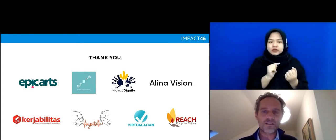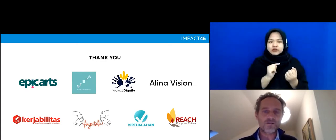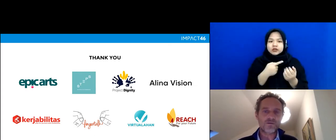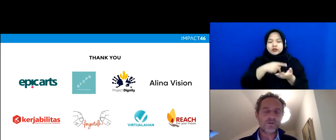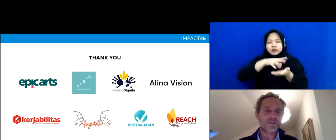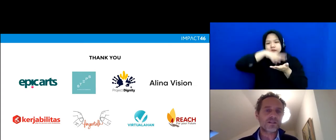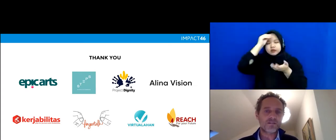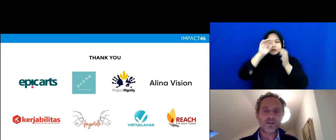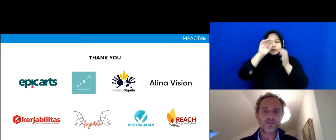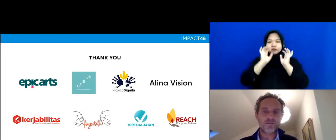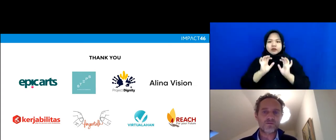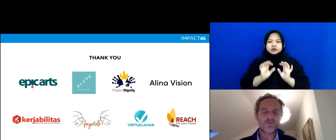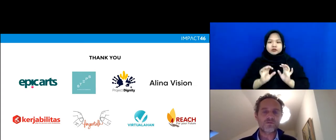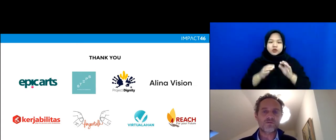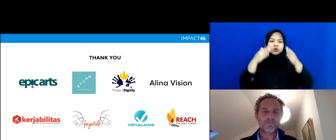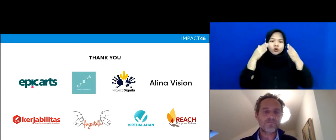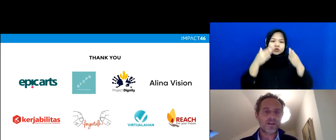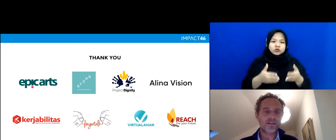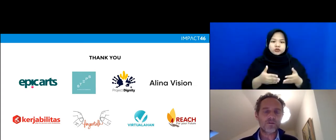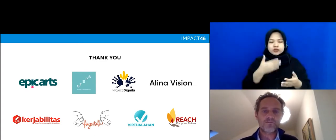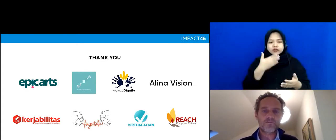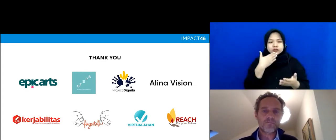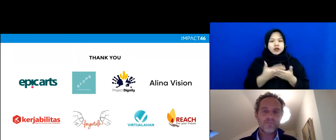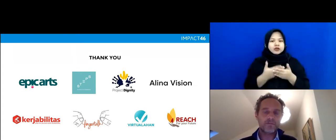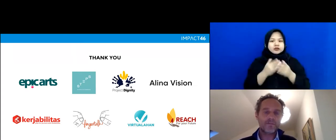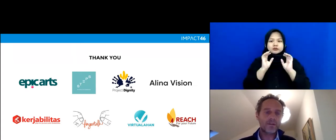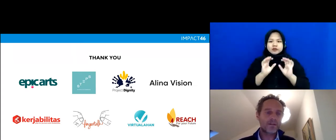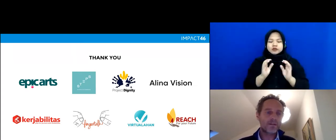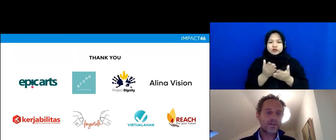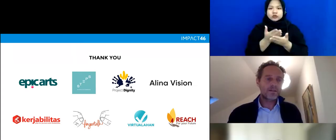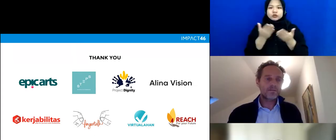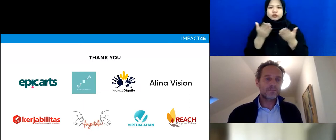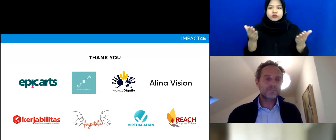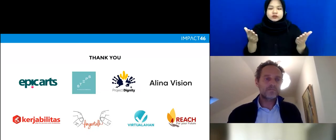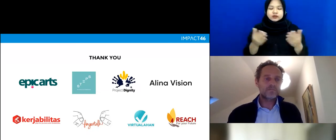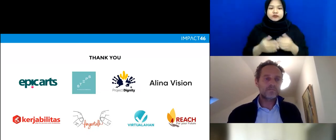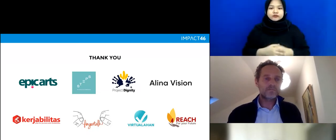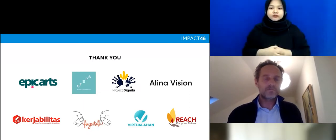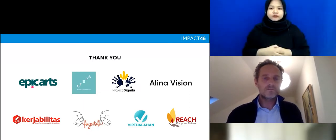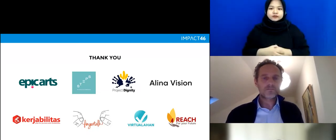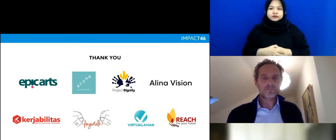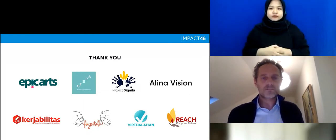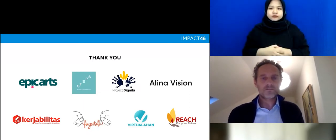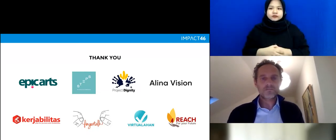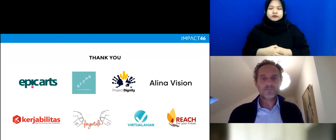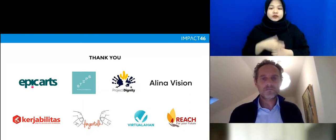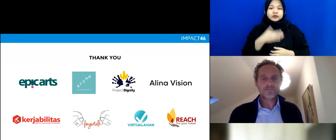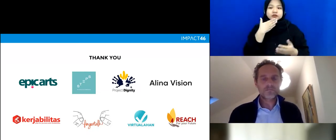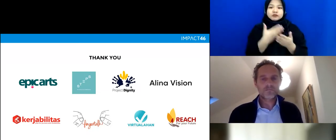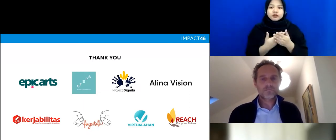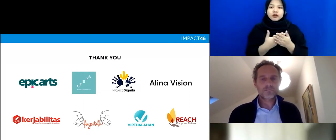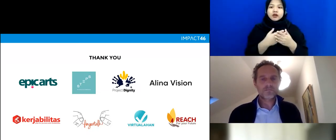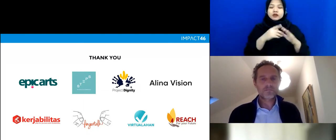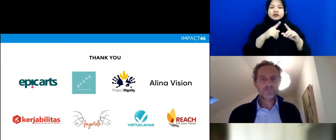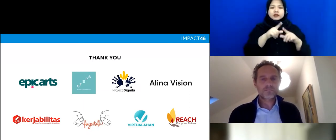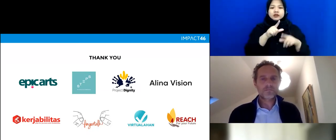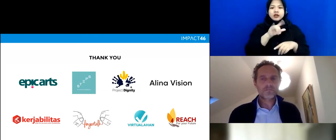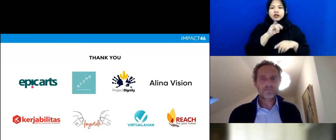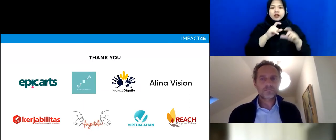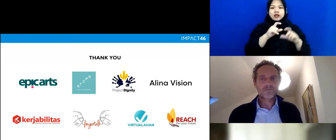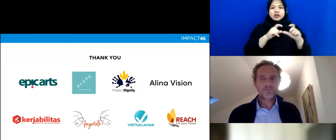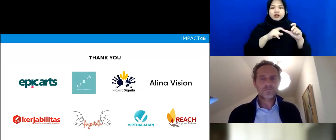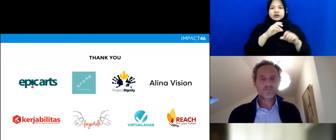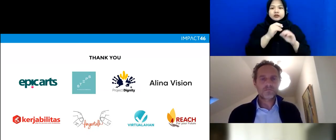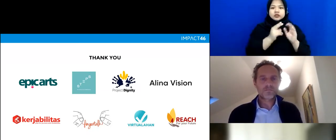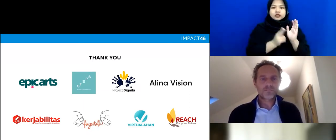lot, and so we're particularly grateful to them. Thank you. Thank you very much, Alison and Nicola, for sharing the